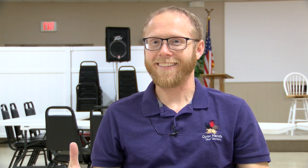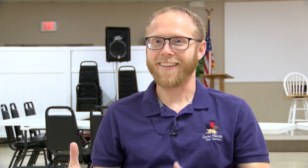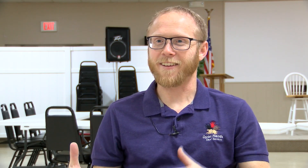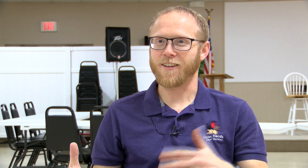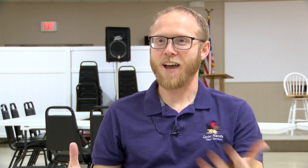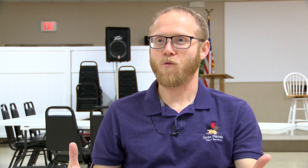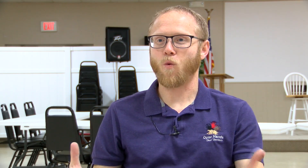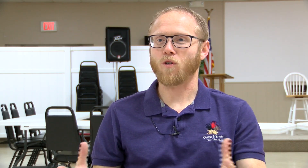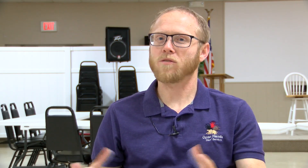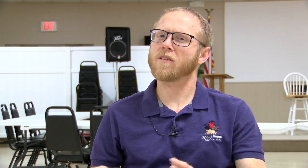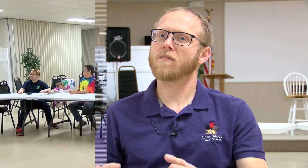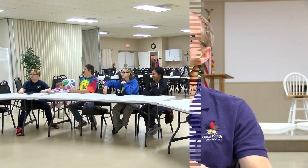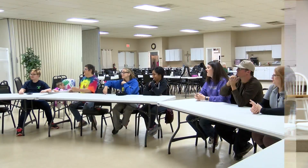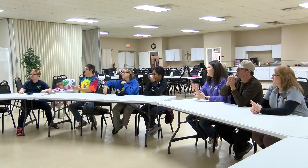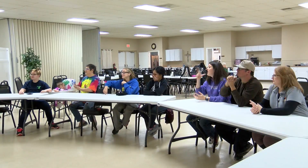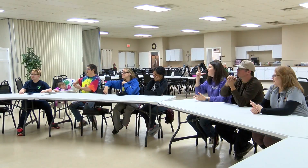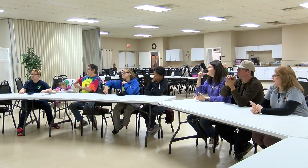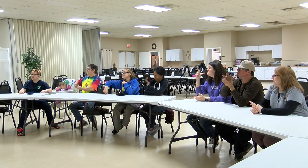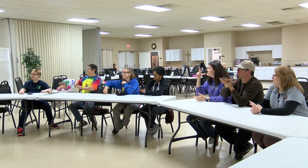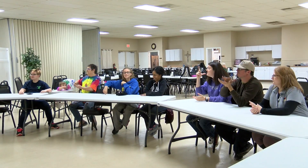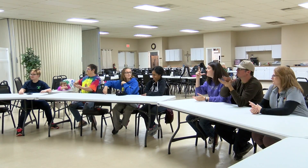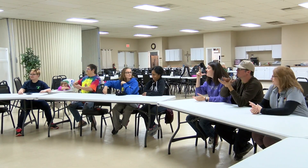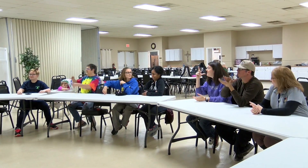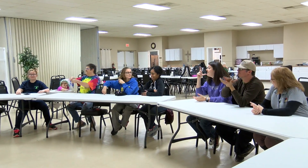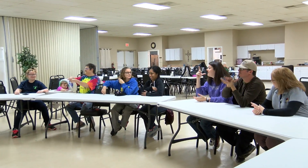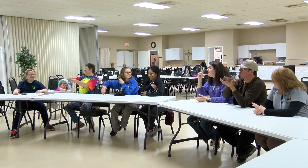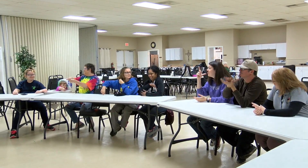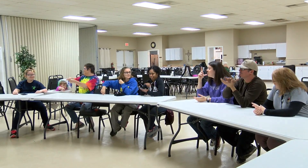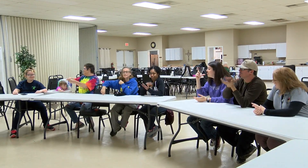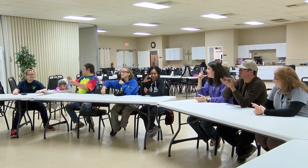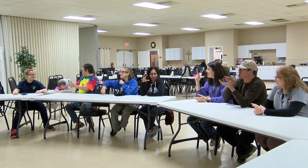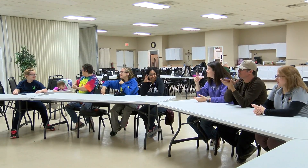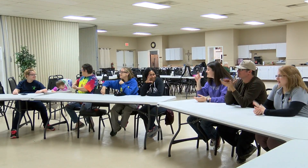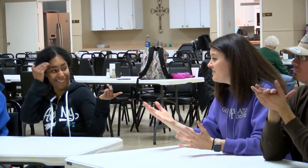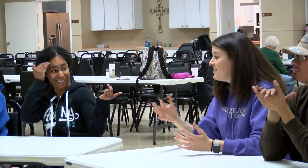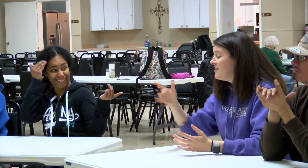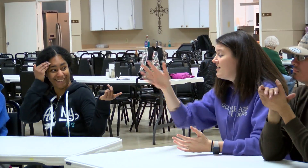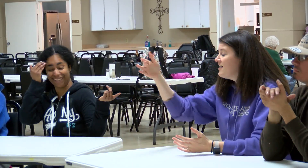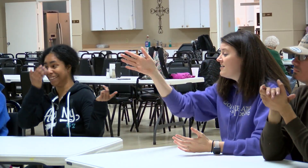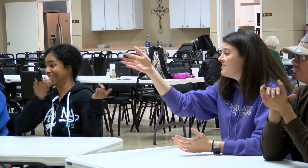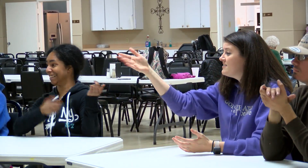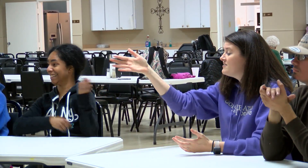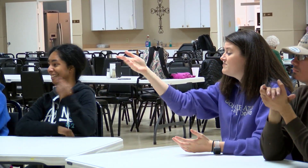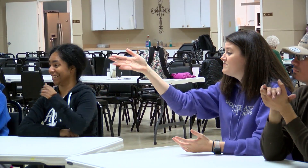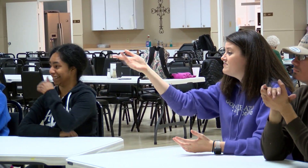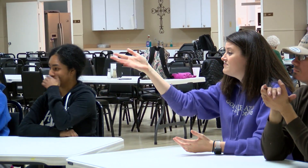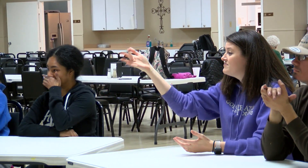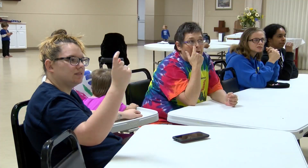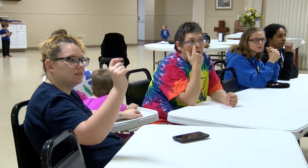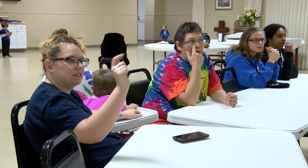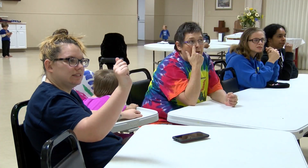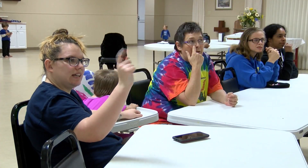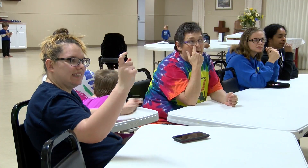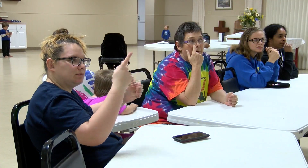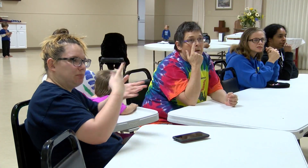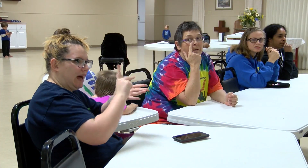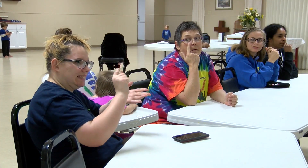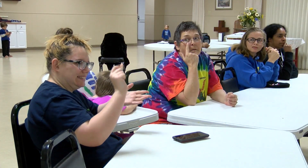the deaf world. For all that deaf people cannot hear, they're more in tune with communicating than hearing people can be.